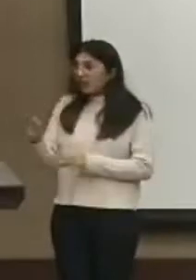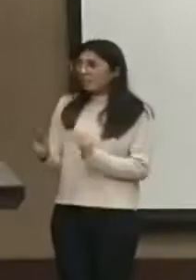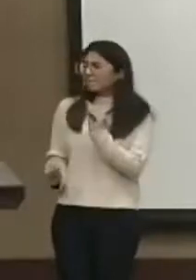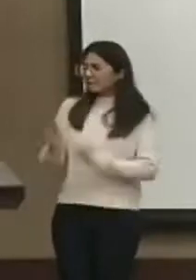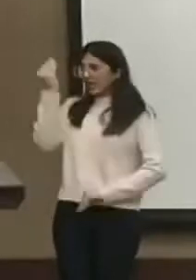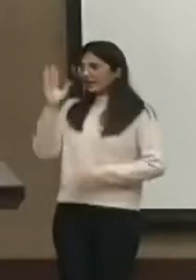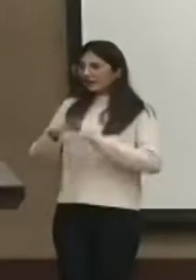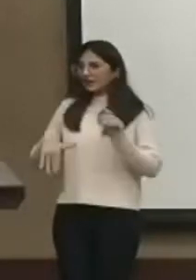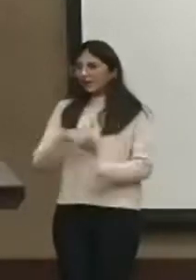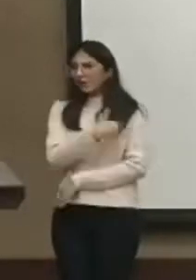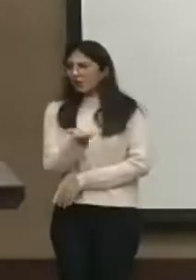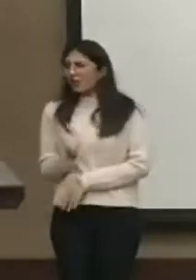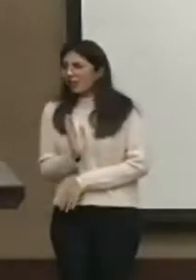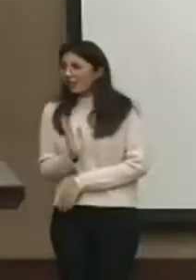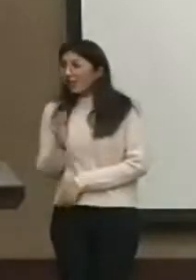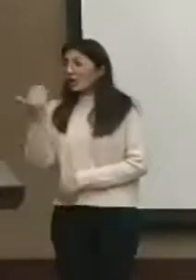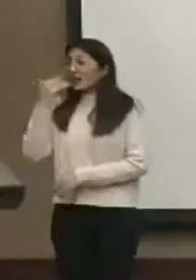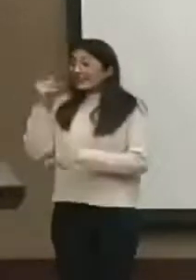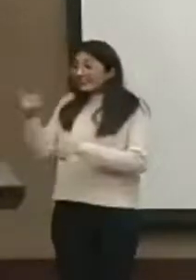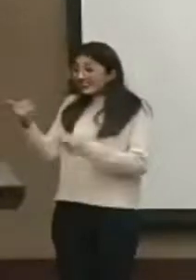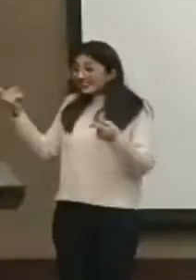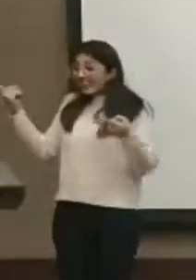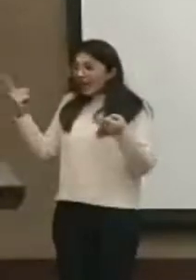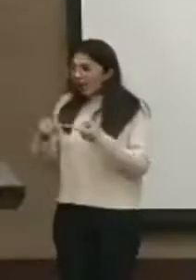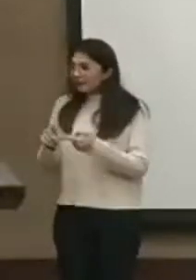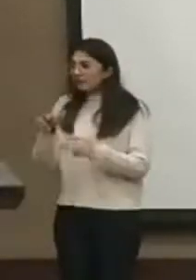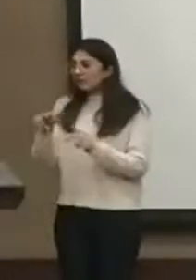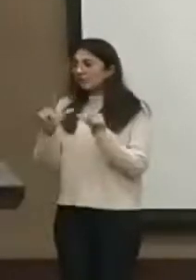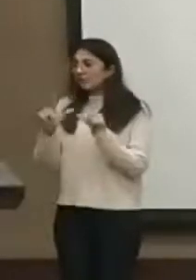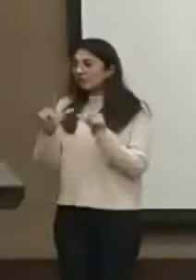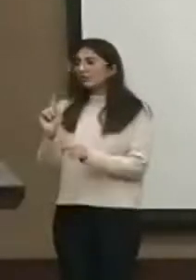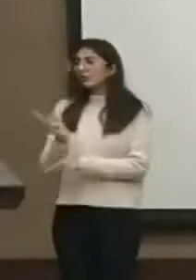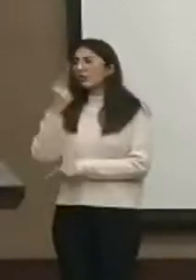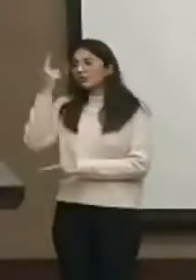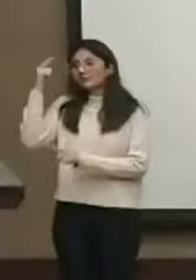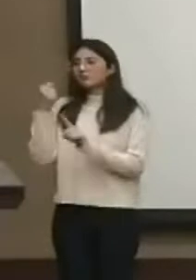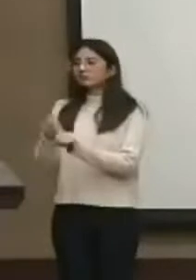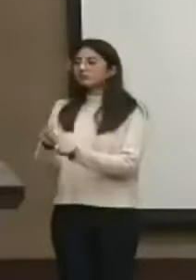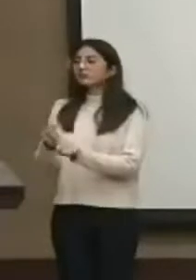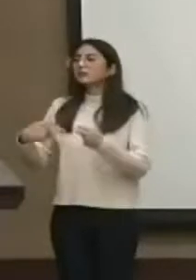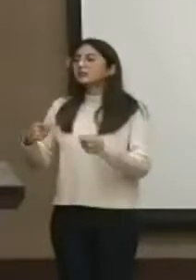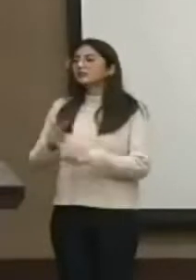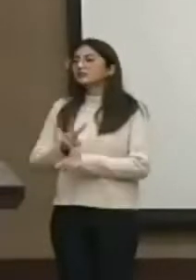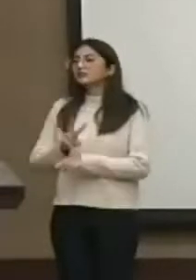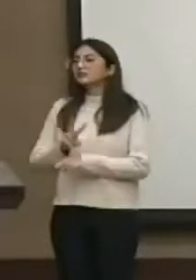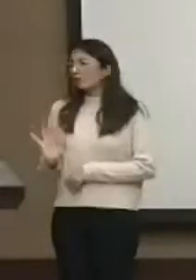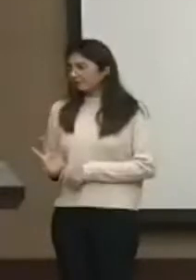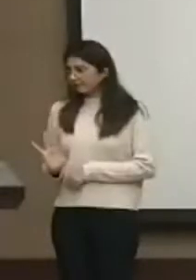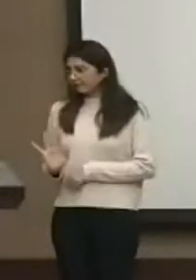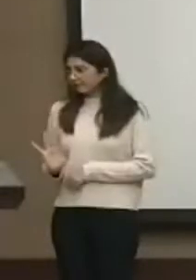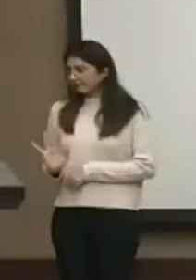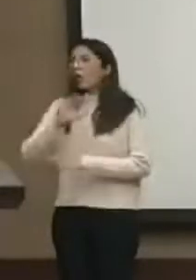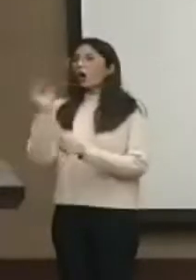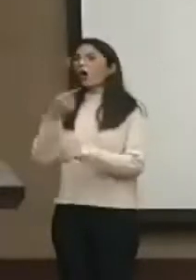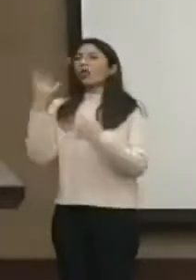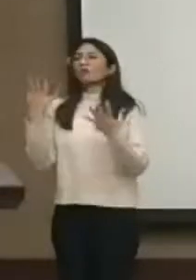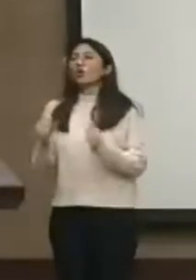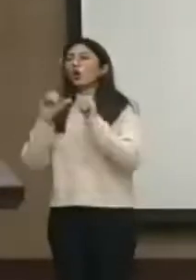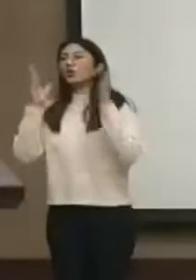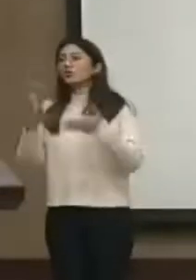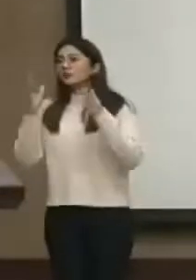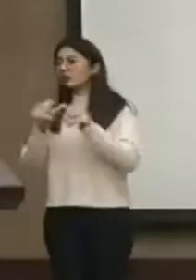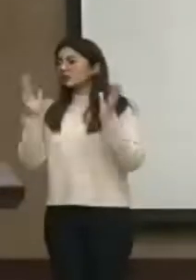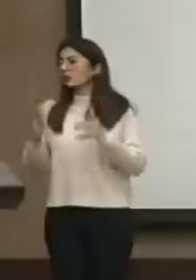else. Once that happened, there was evidence that you can bring business value. And now everybody wants to have people on the autism spectrum.